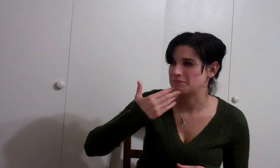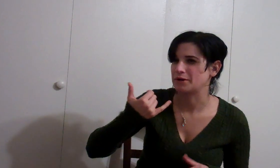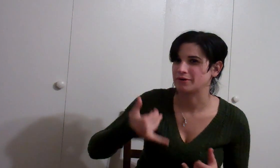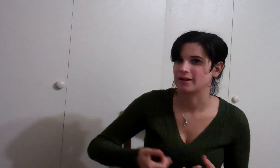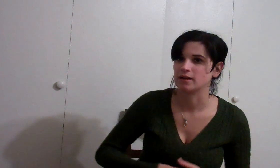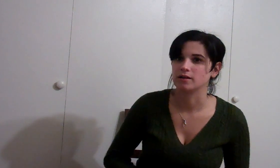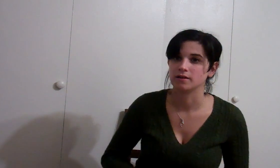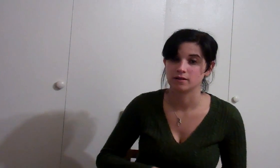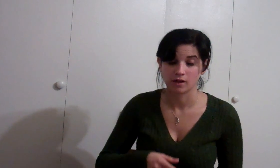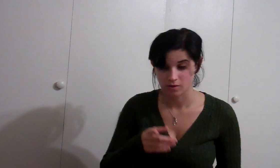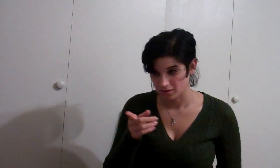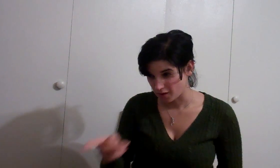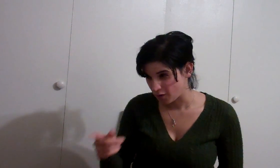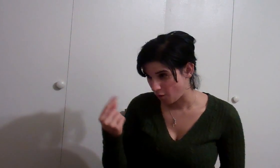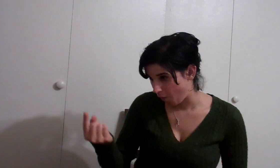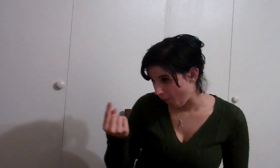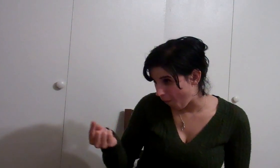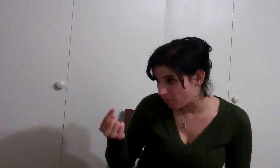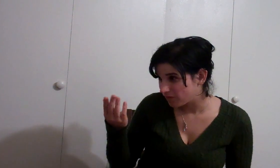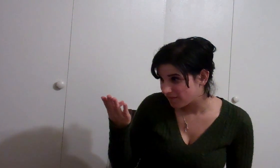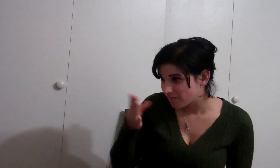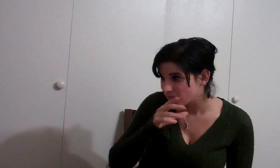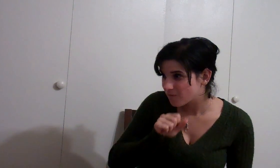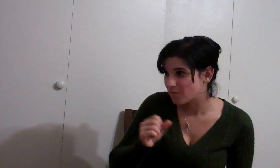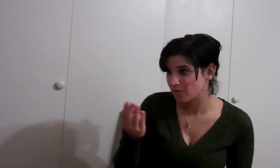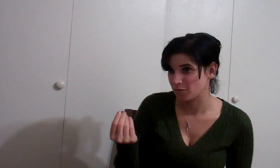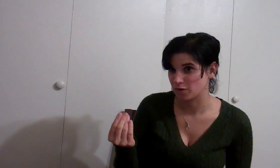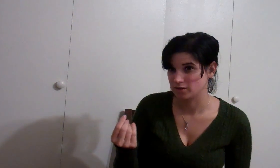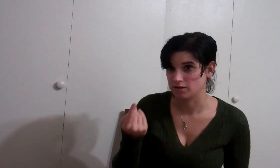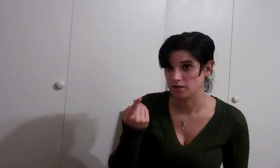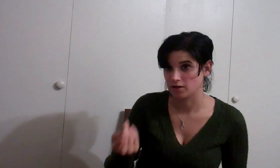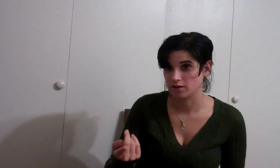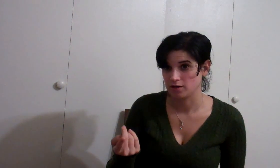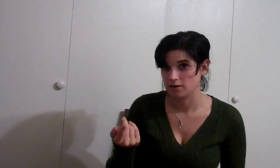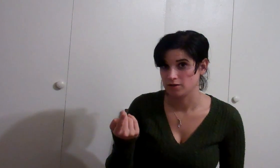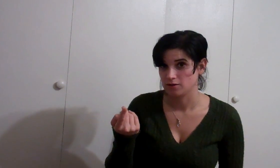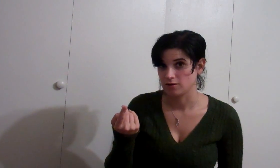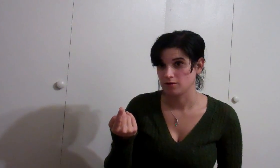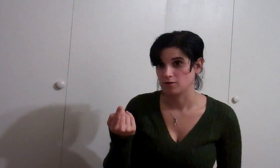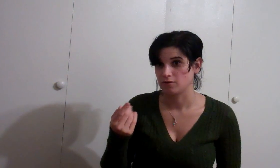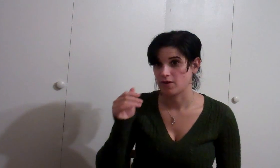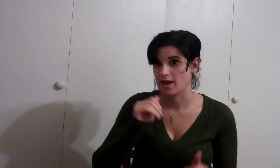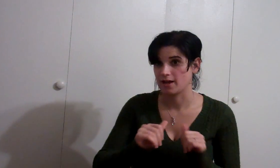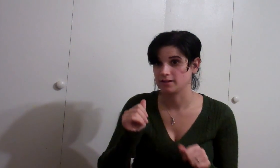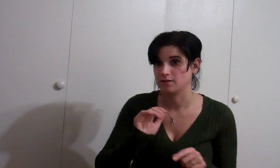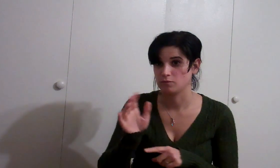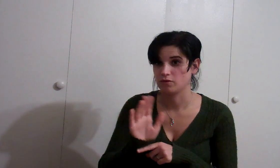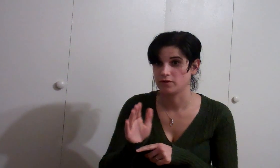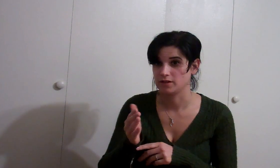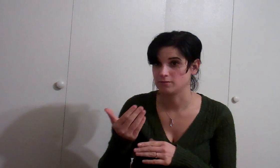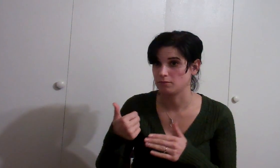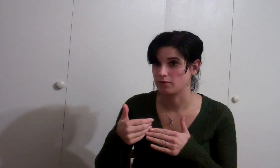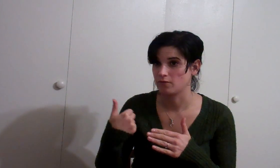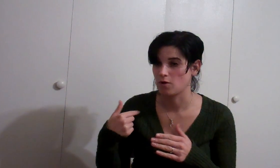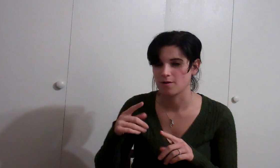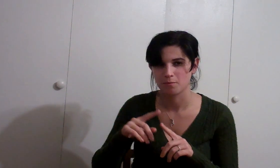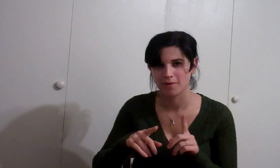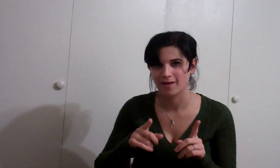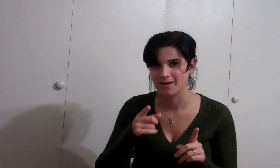only 14, yeah, and you've been in films before, but did you know who this man was when you were first